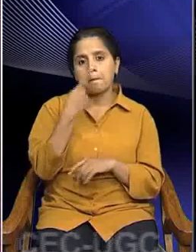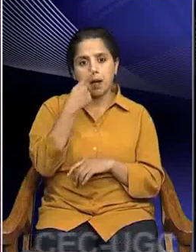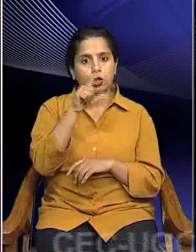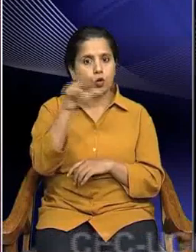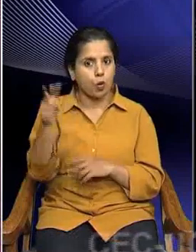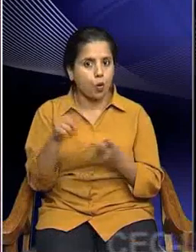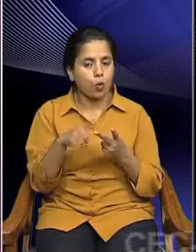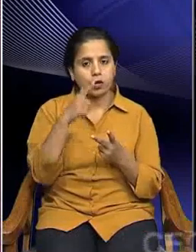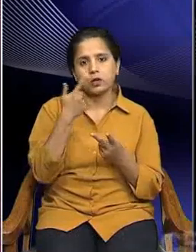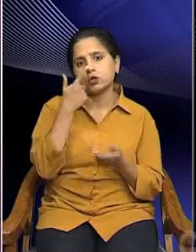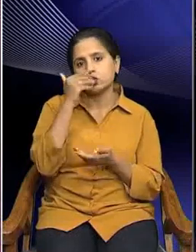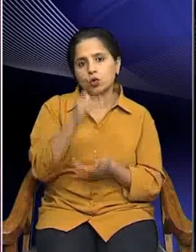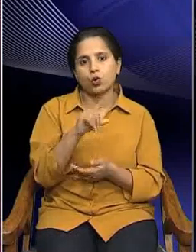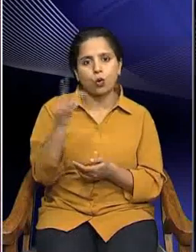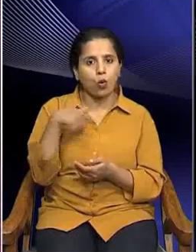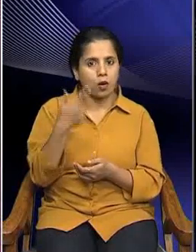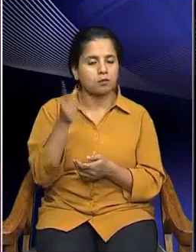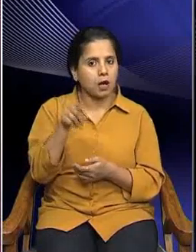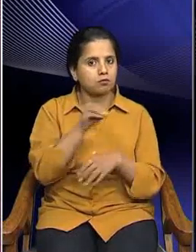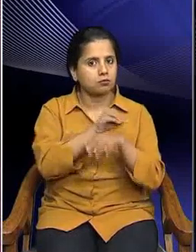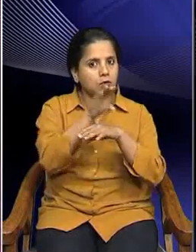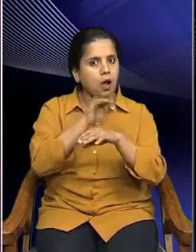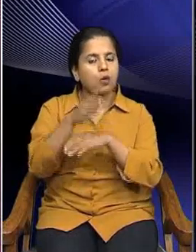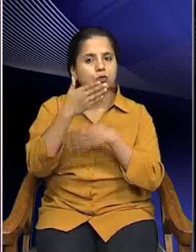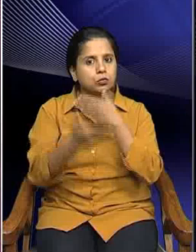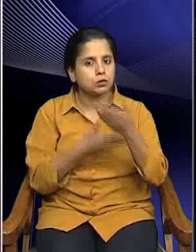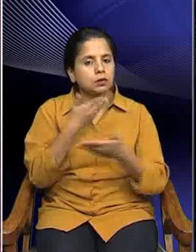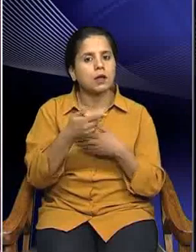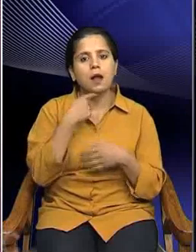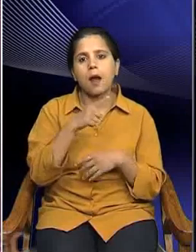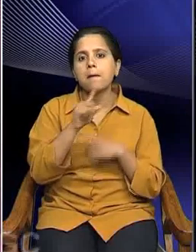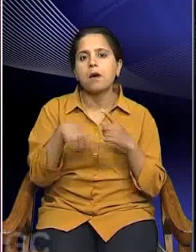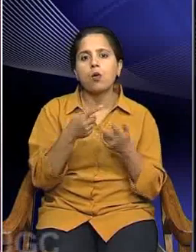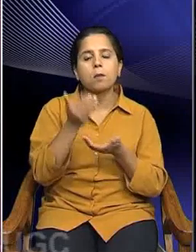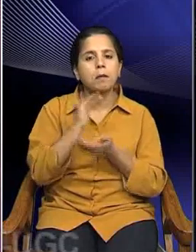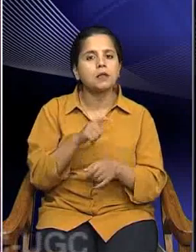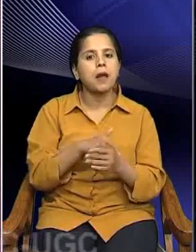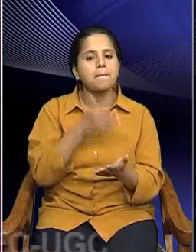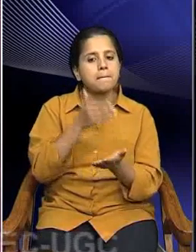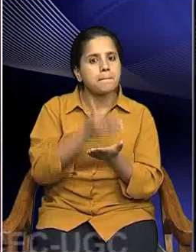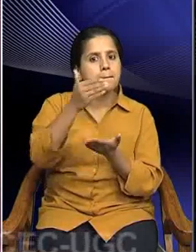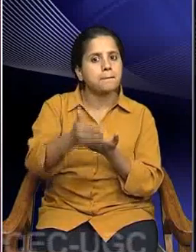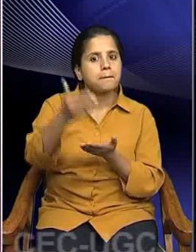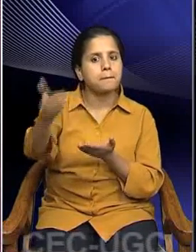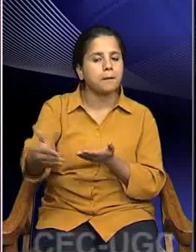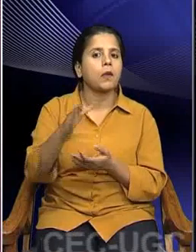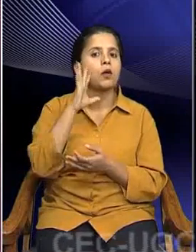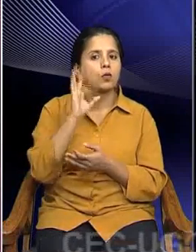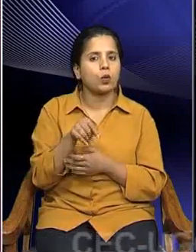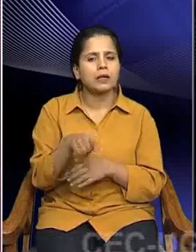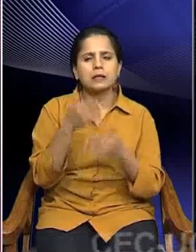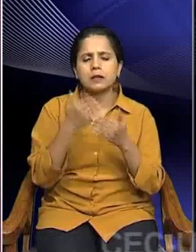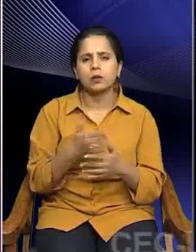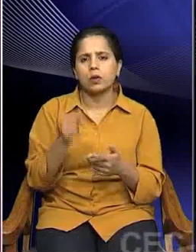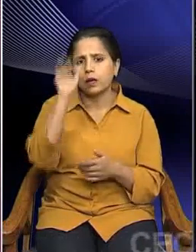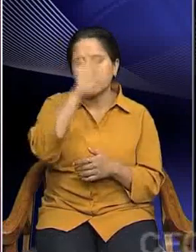and daughter-in-laws should also be counseled about the birth spacing. One of the important limitations of